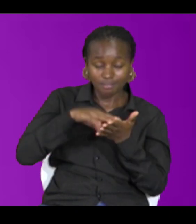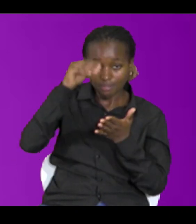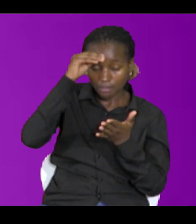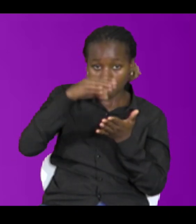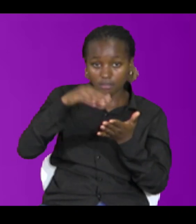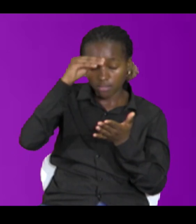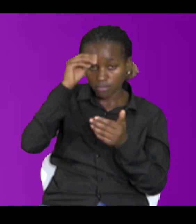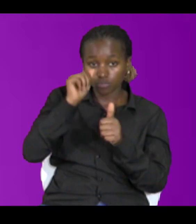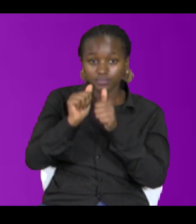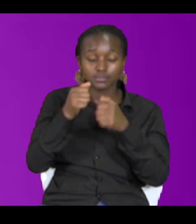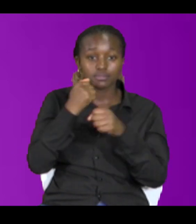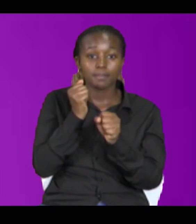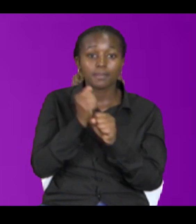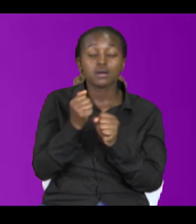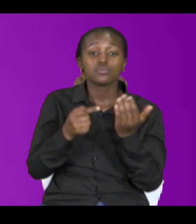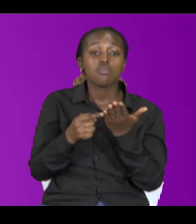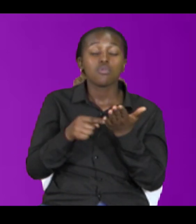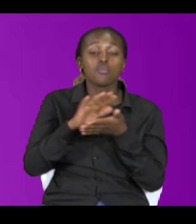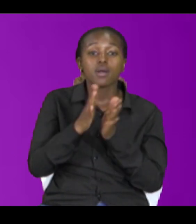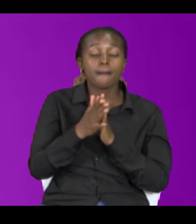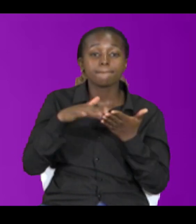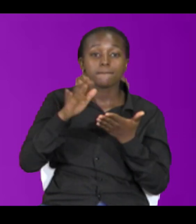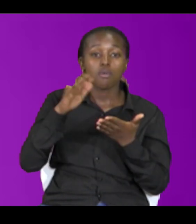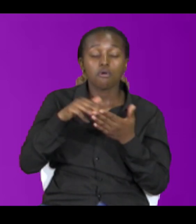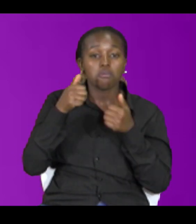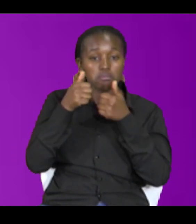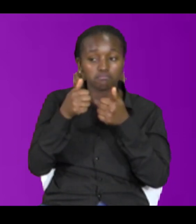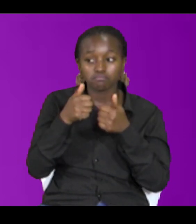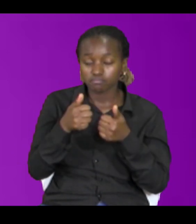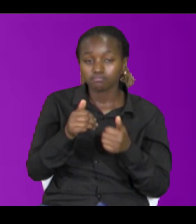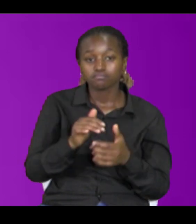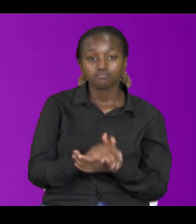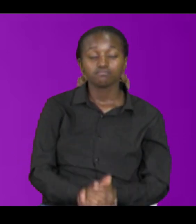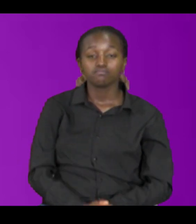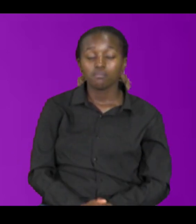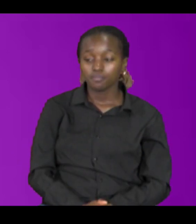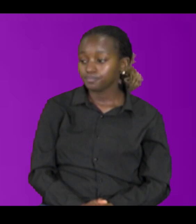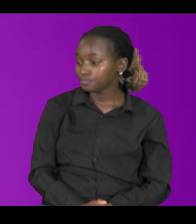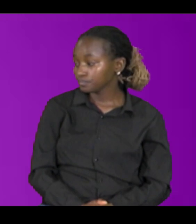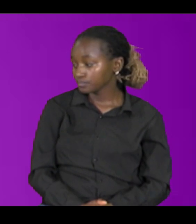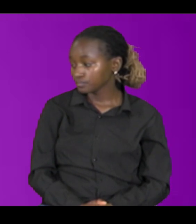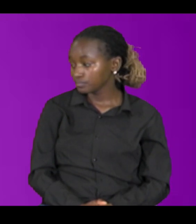technology even more intuitive and